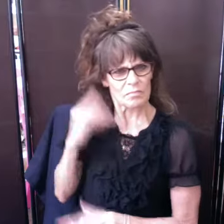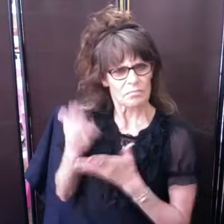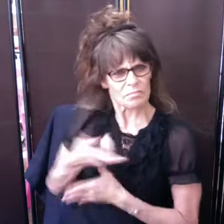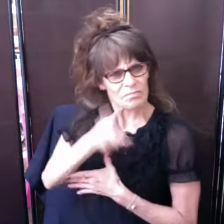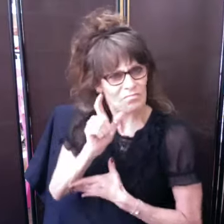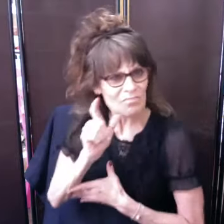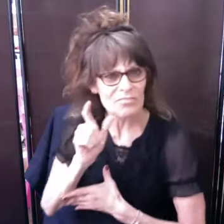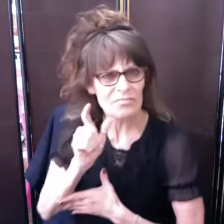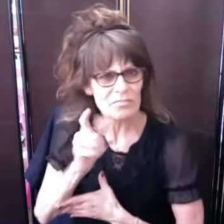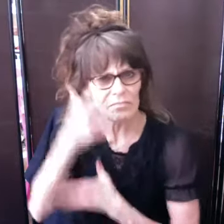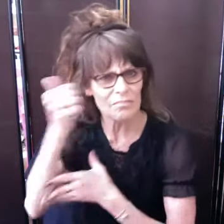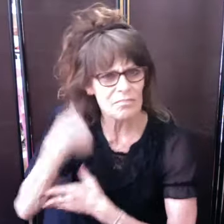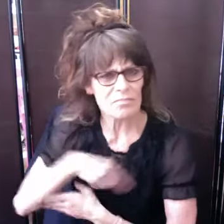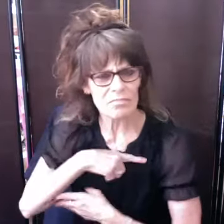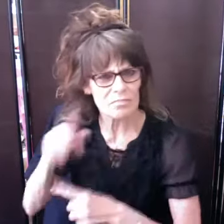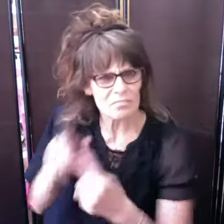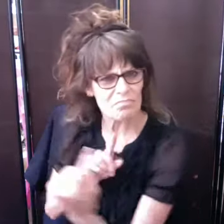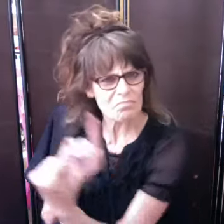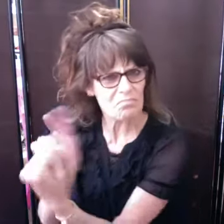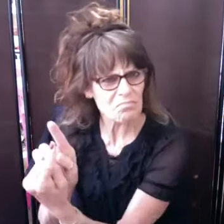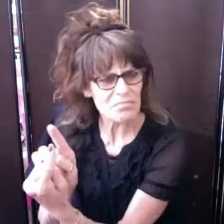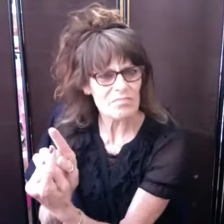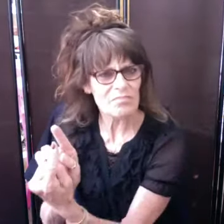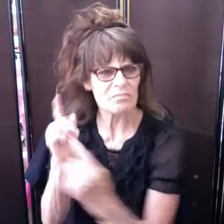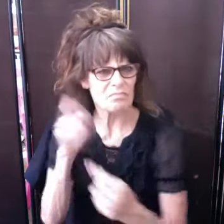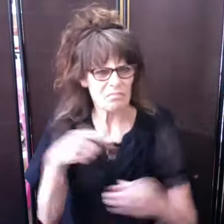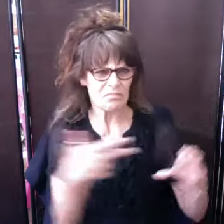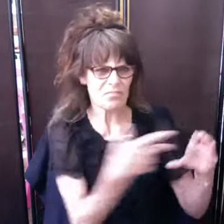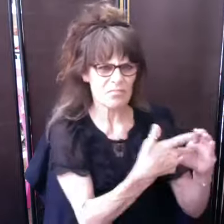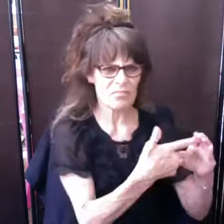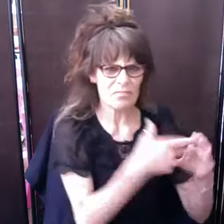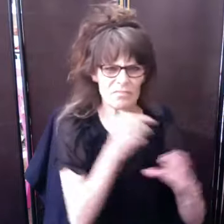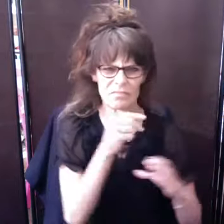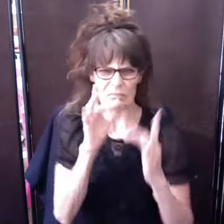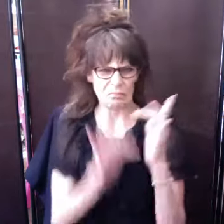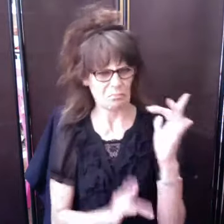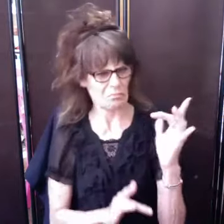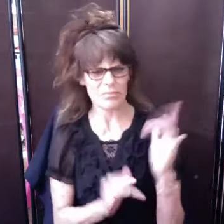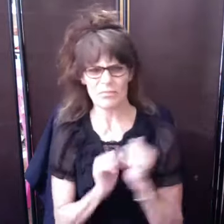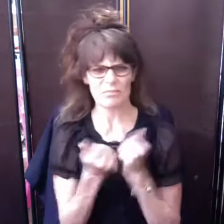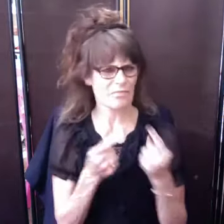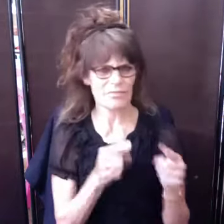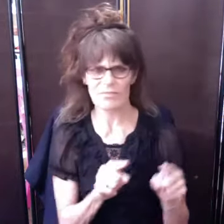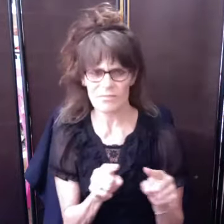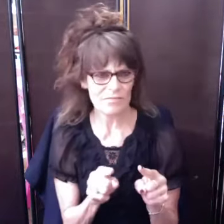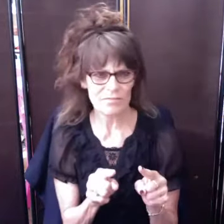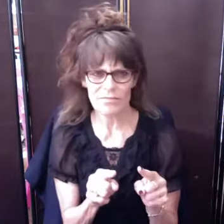that misperception or miscommunication. I'm not sure where that was founded or how they were led in that